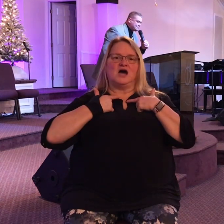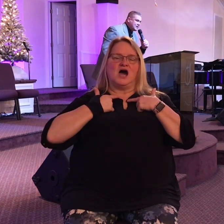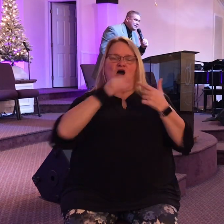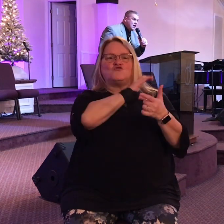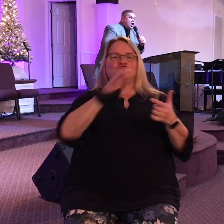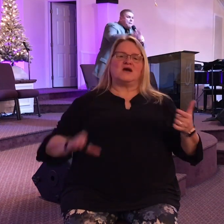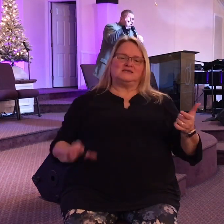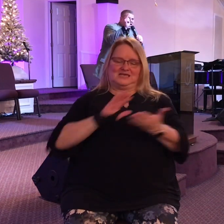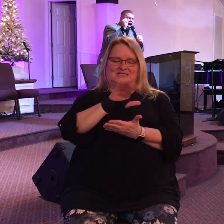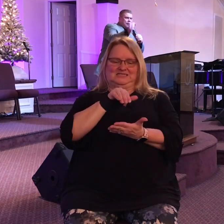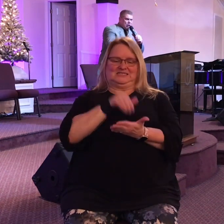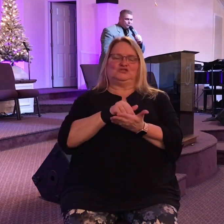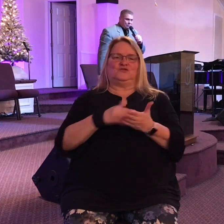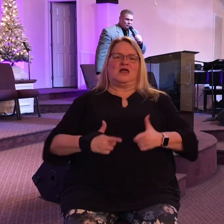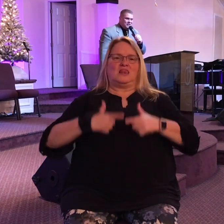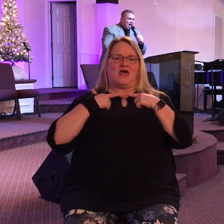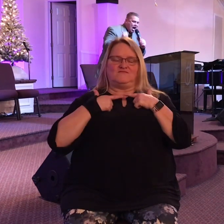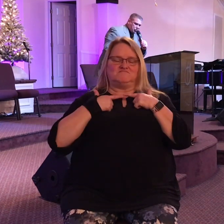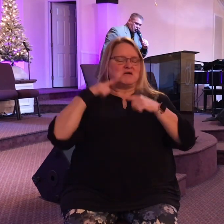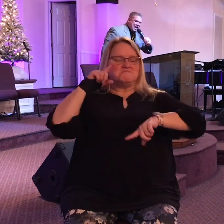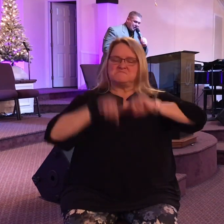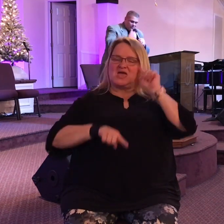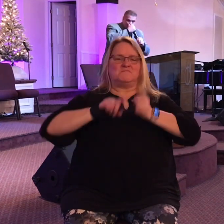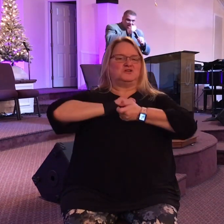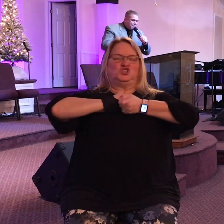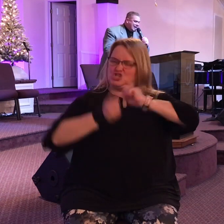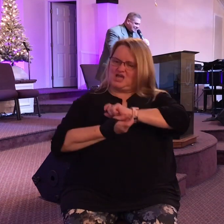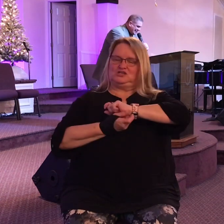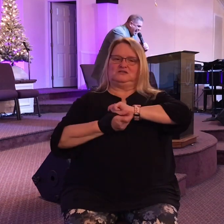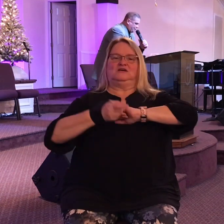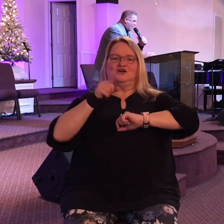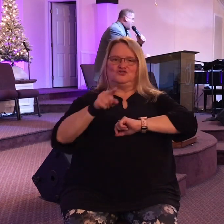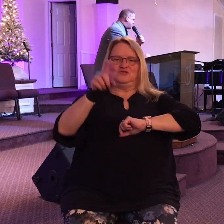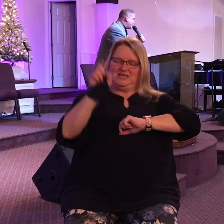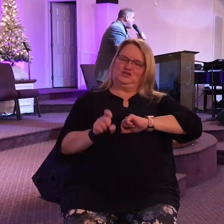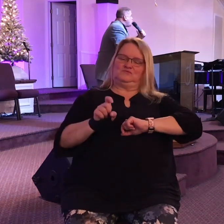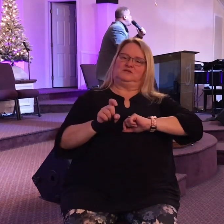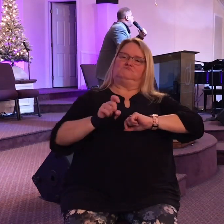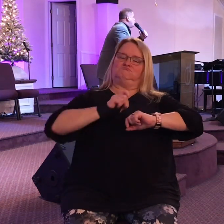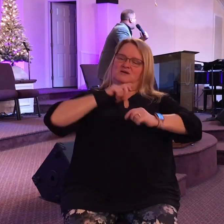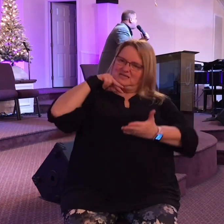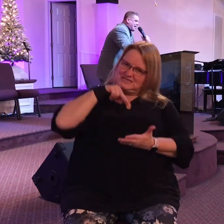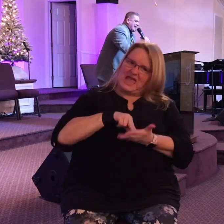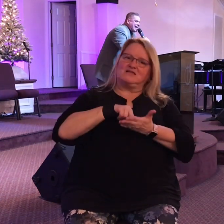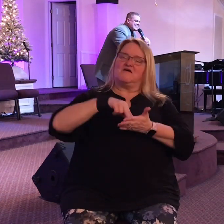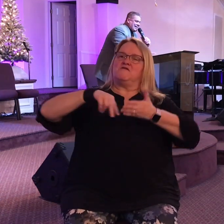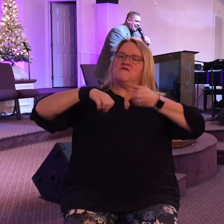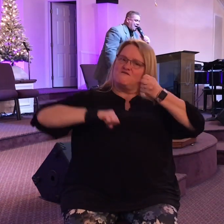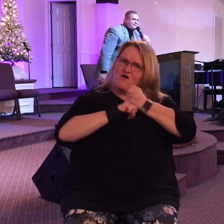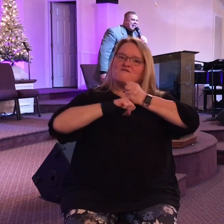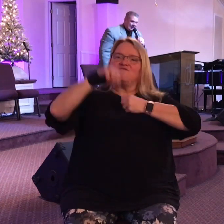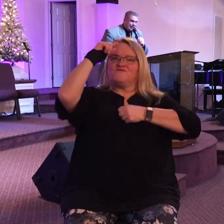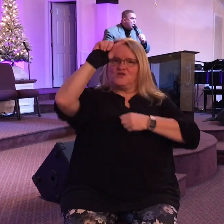life, being unmovable, unshakable, being steadfast, you not being